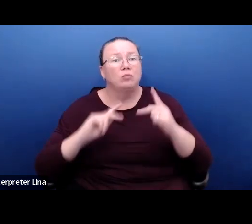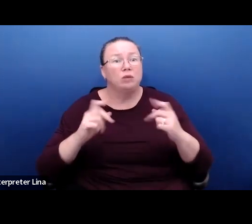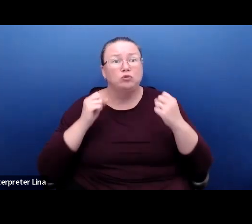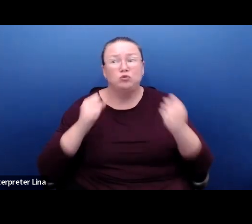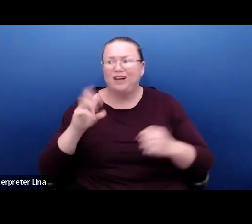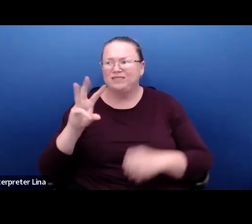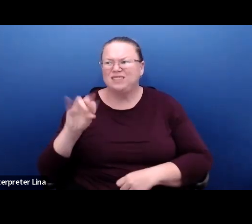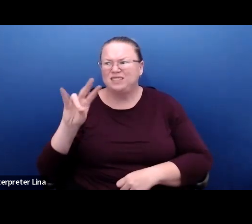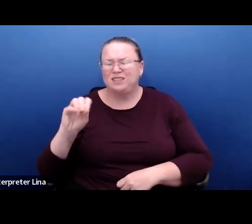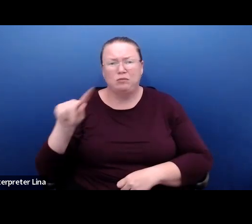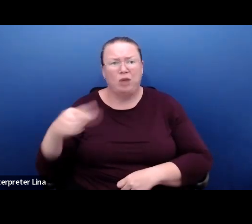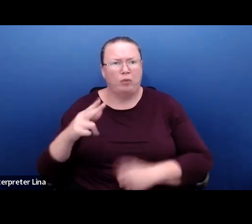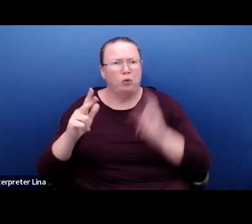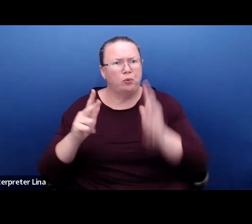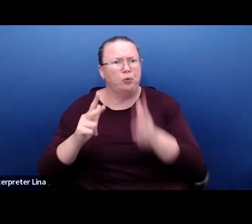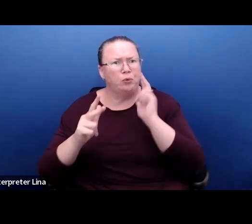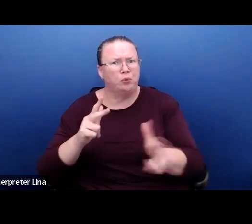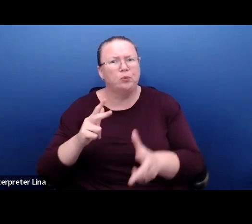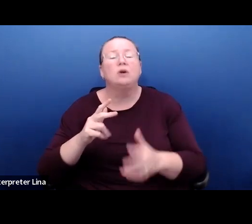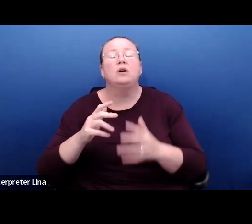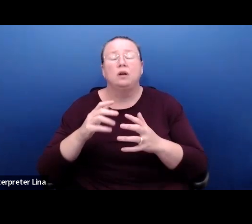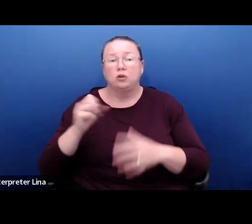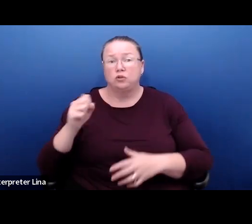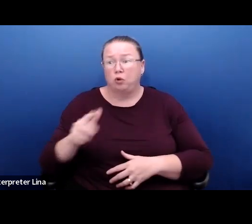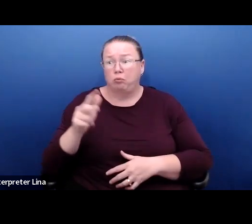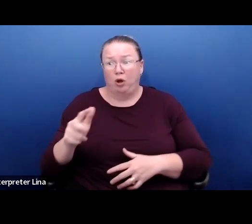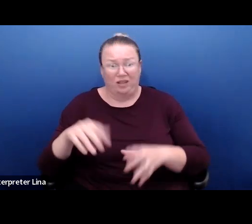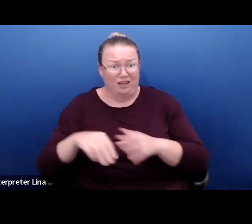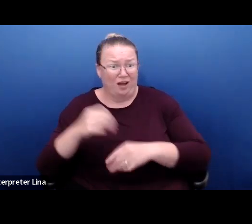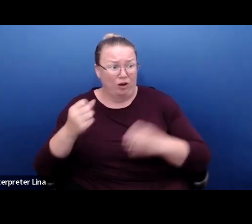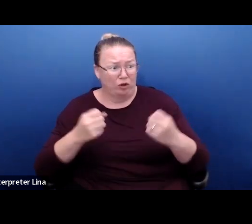70. So parking on the side of the road, then getting out of the car is going to be dangerous.